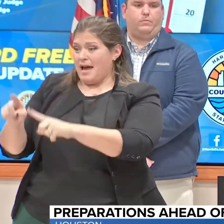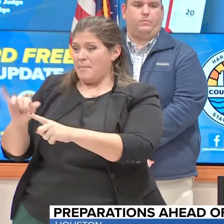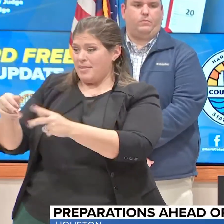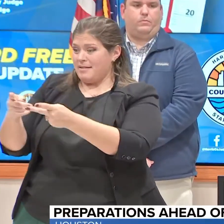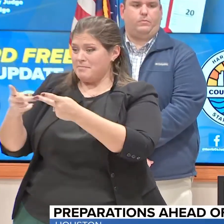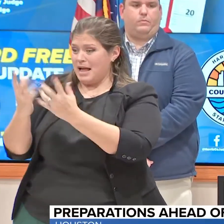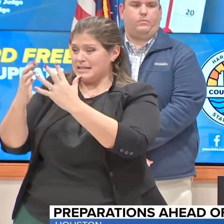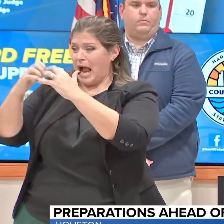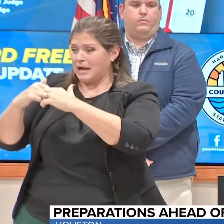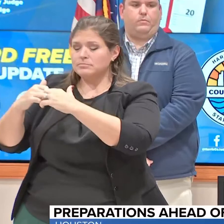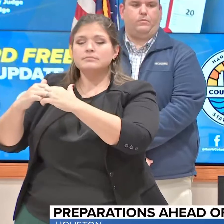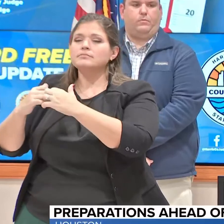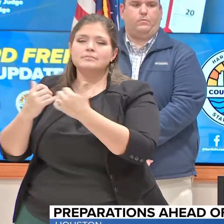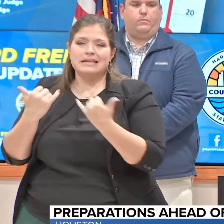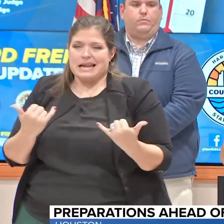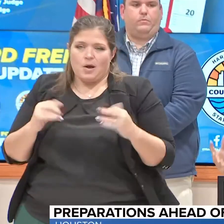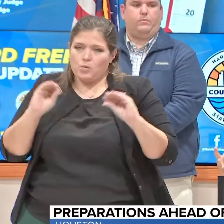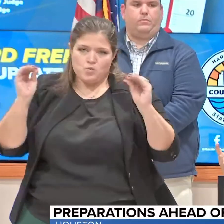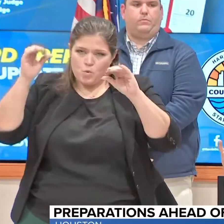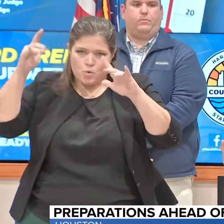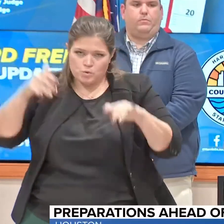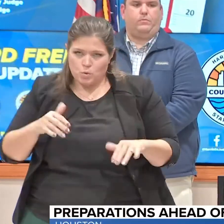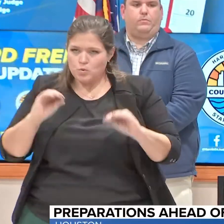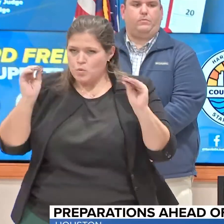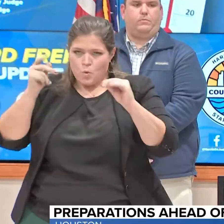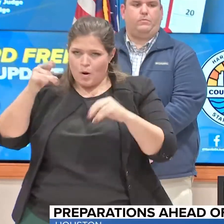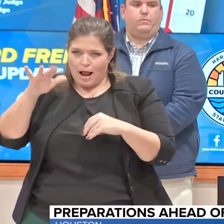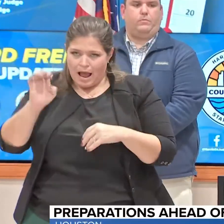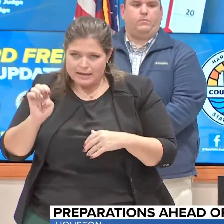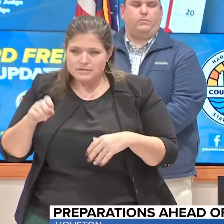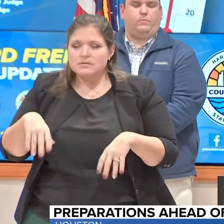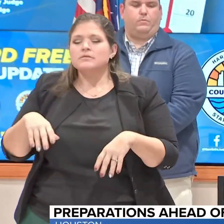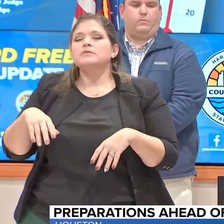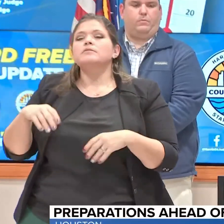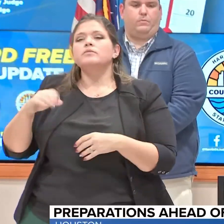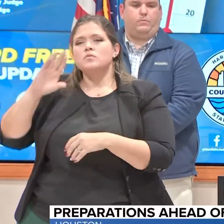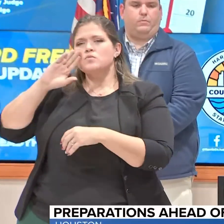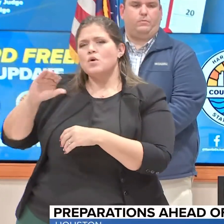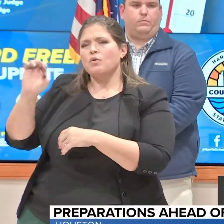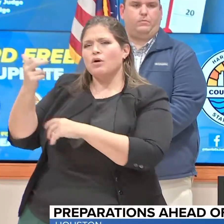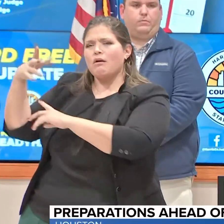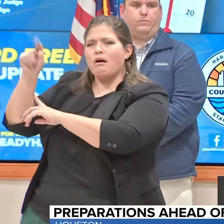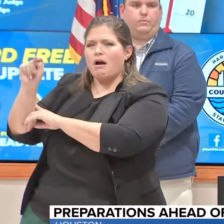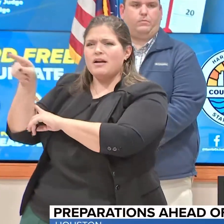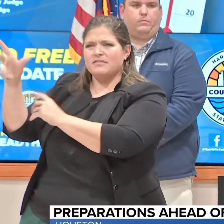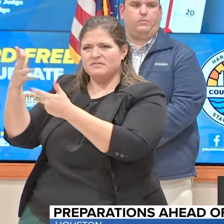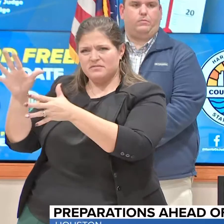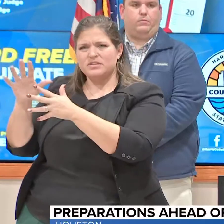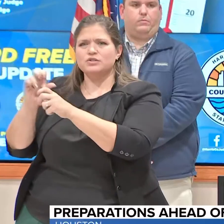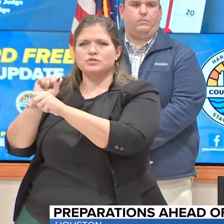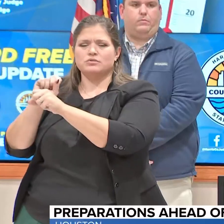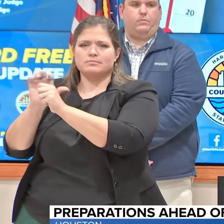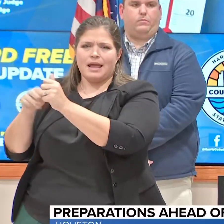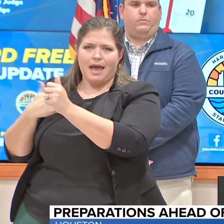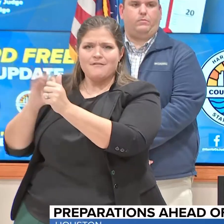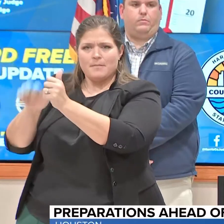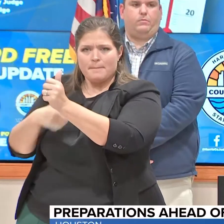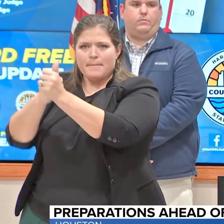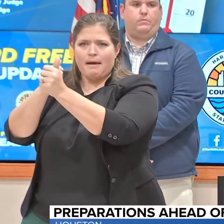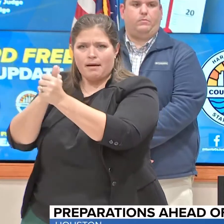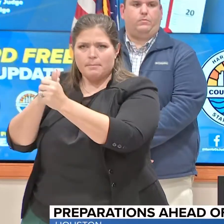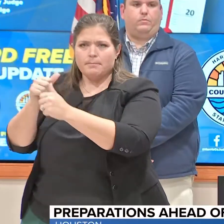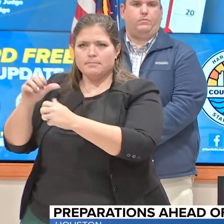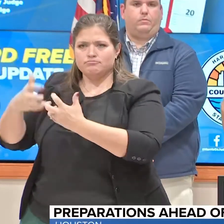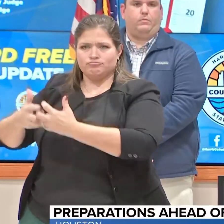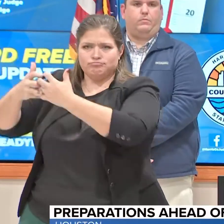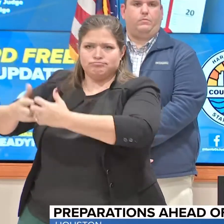CenterPoint and ERCOT have worked on backup generation. So we have that additional supply. And we know